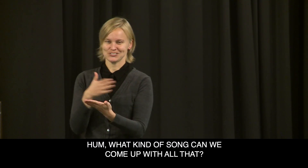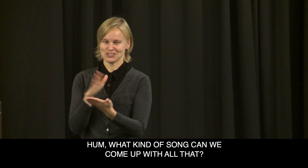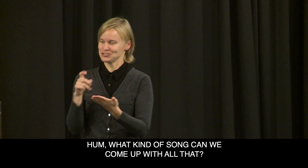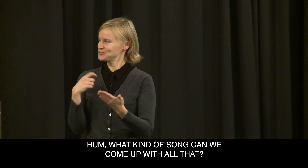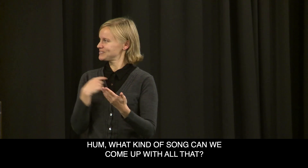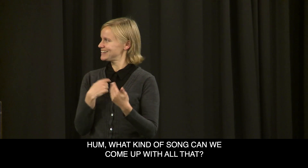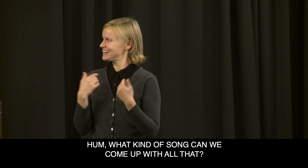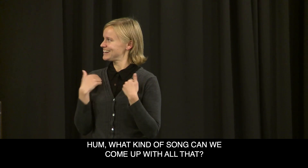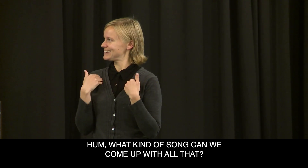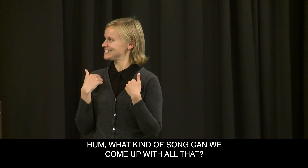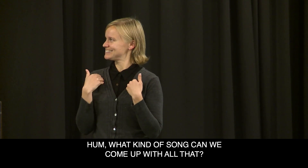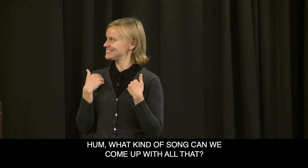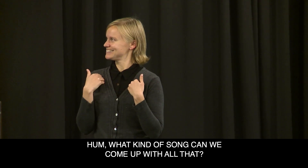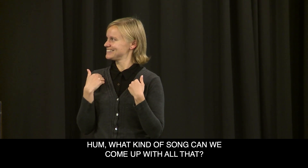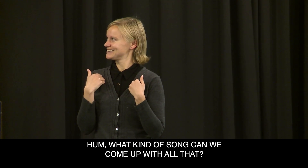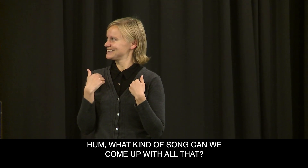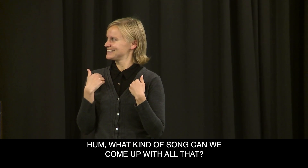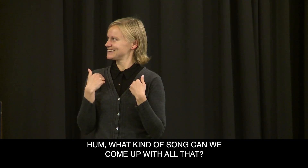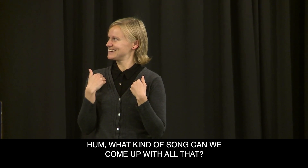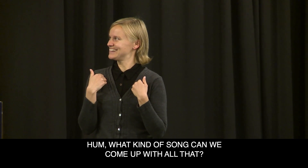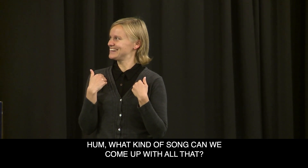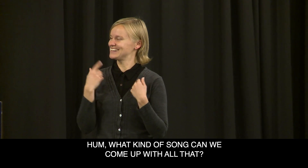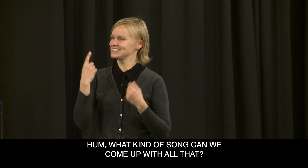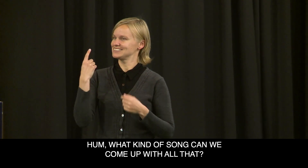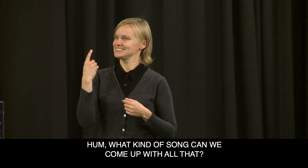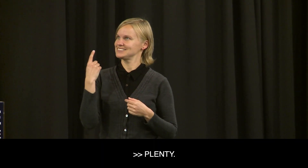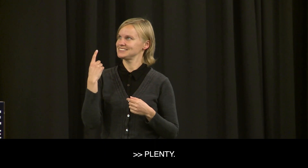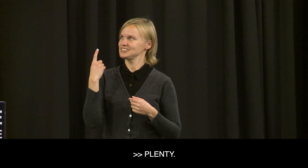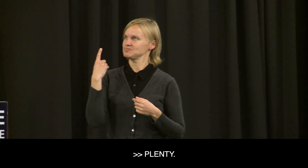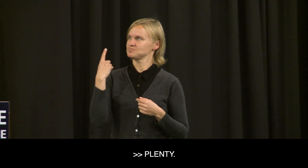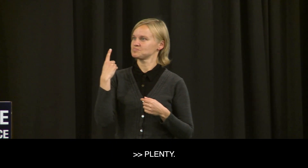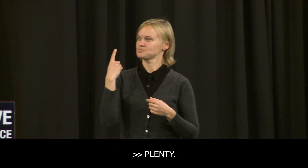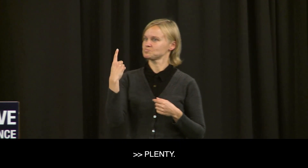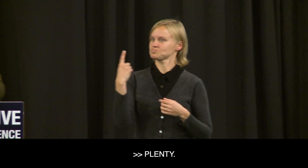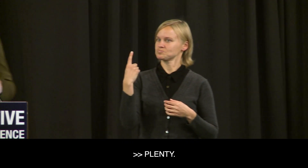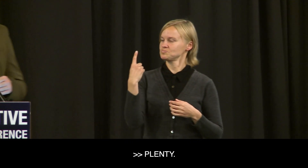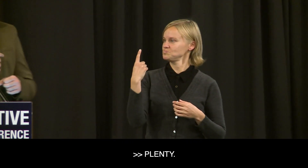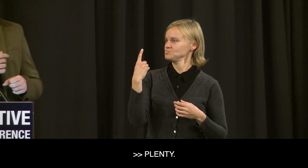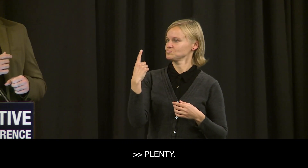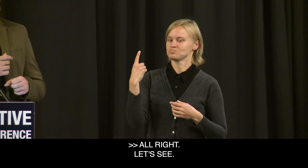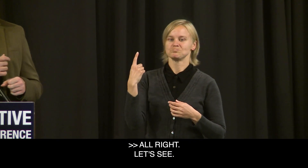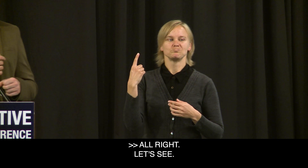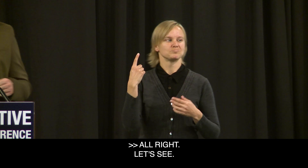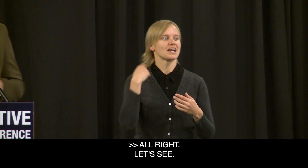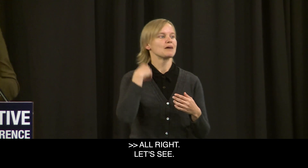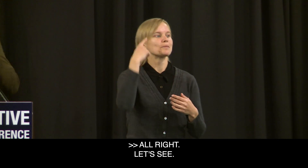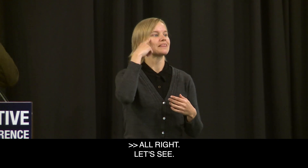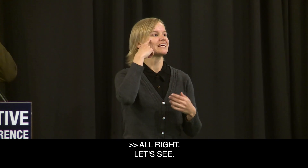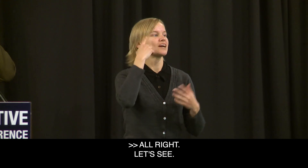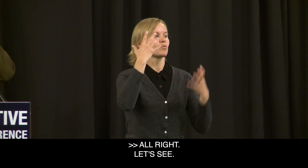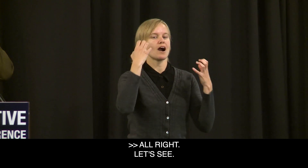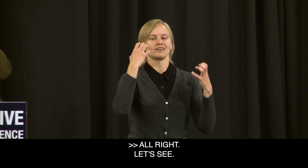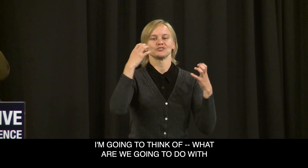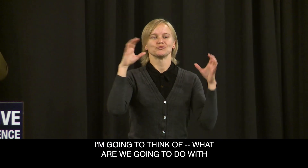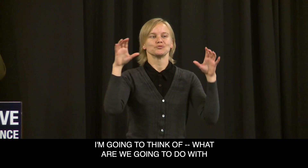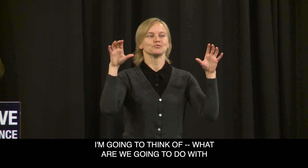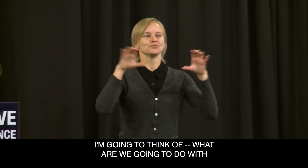What kind of song can we come up with all that? Plenty. All right, let's see. I'm going to think